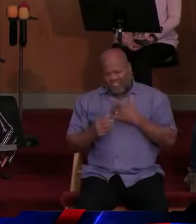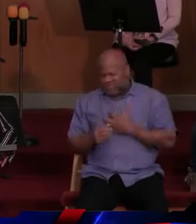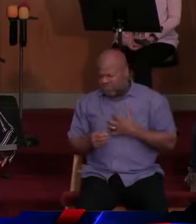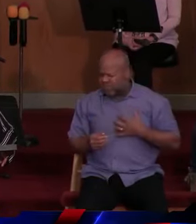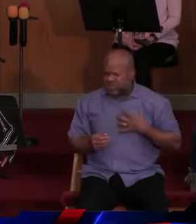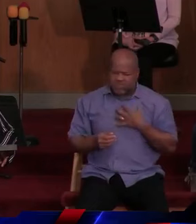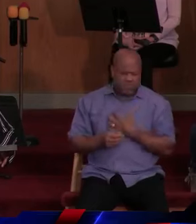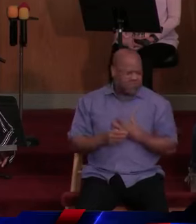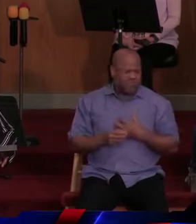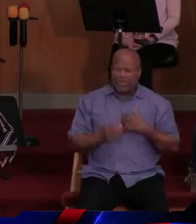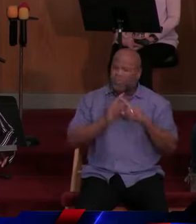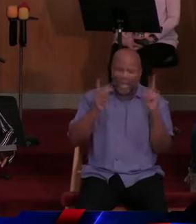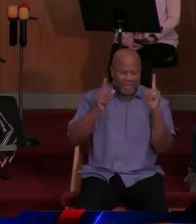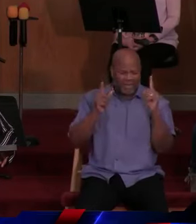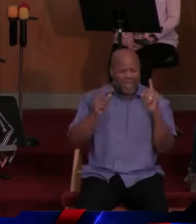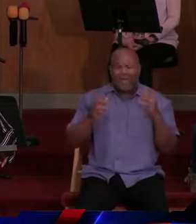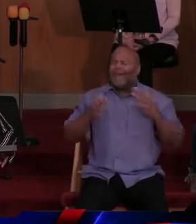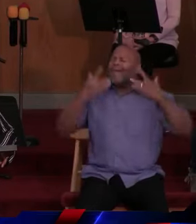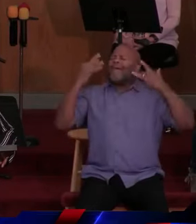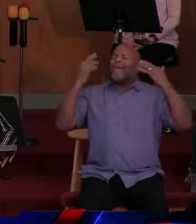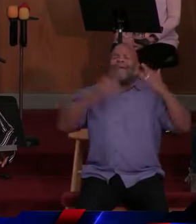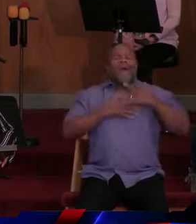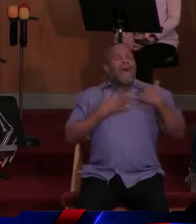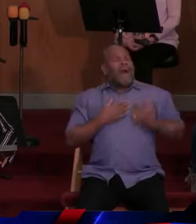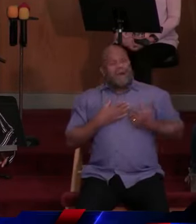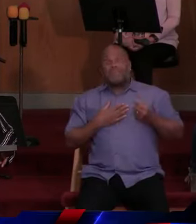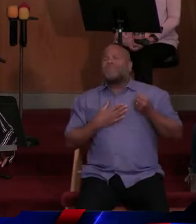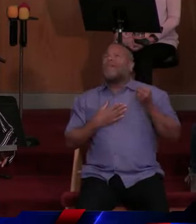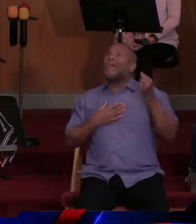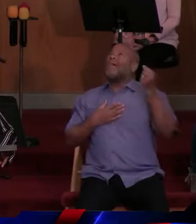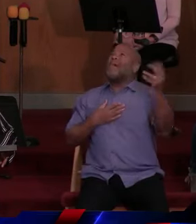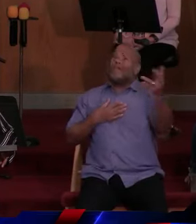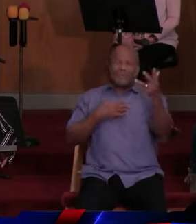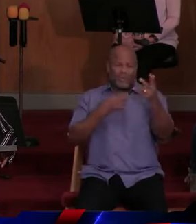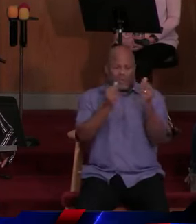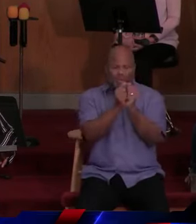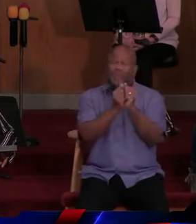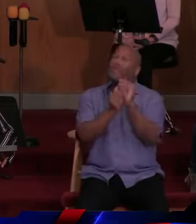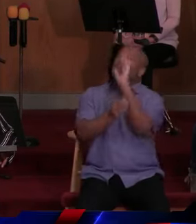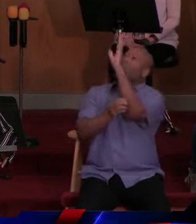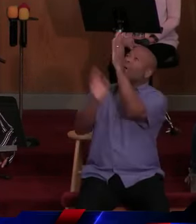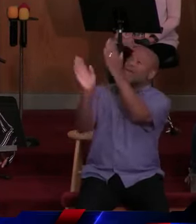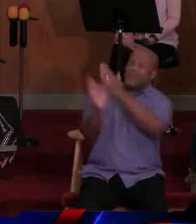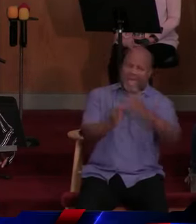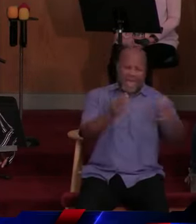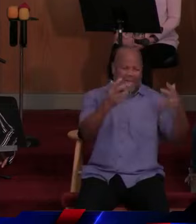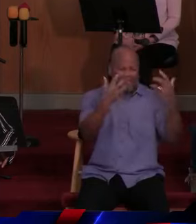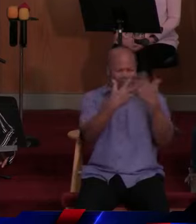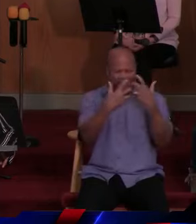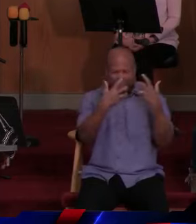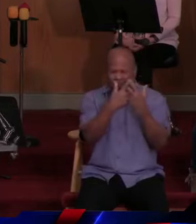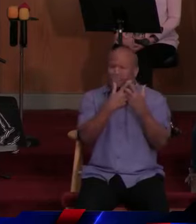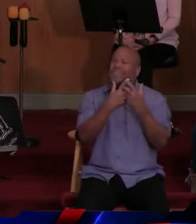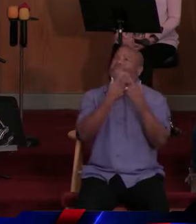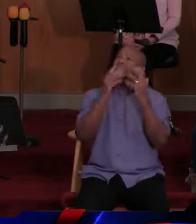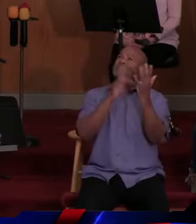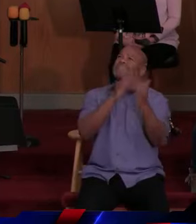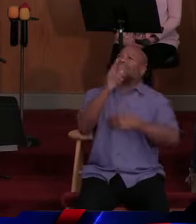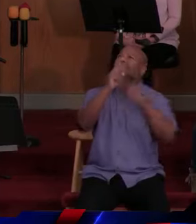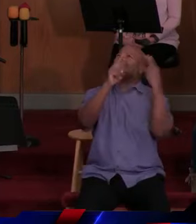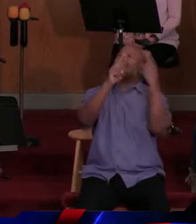grudgingly, God, but we do it with cheerful hearts, giving to partner with the kingdom of God. In Jesus' name,